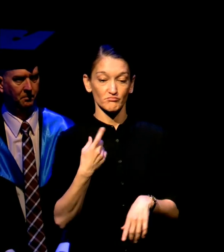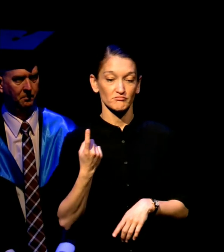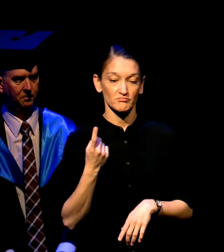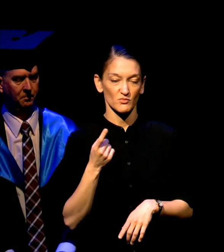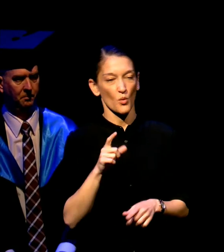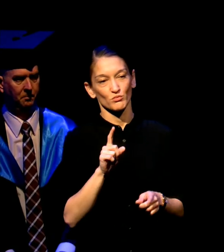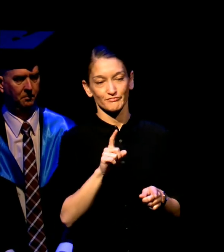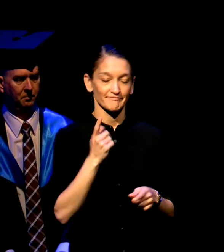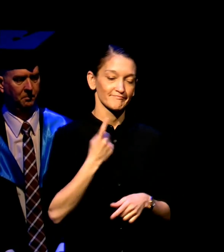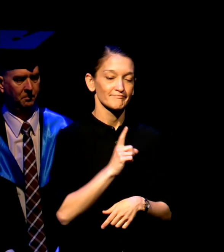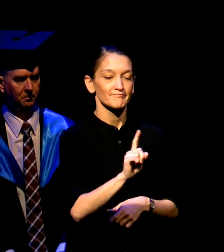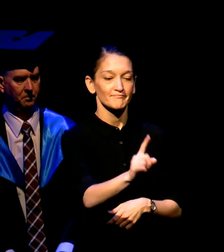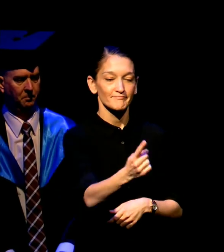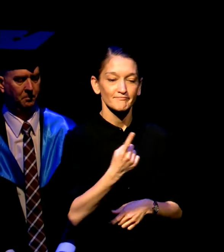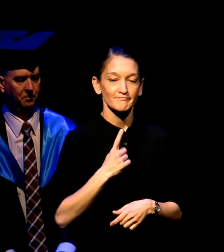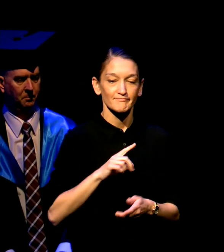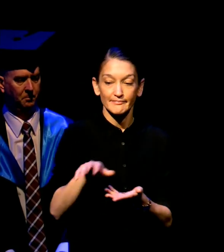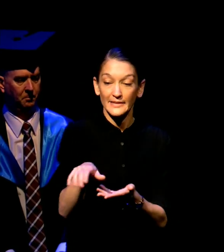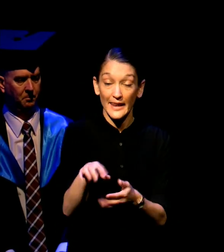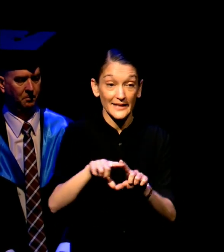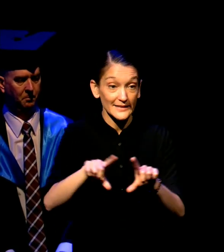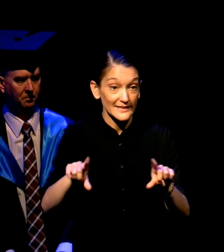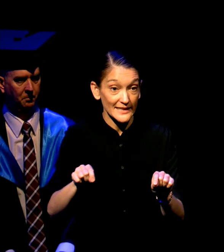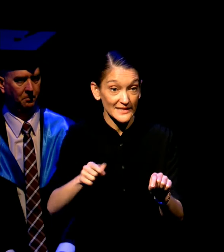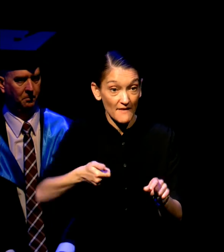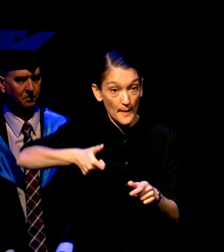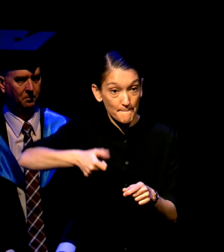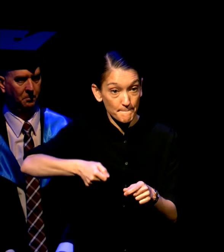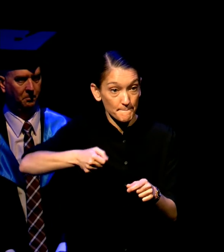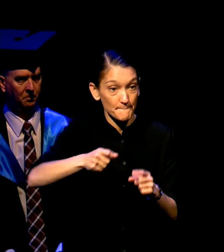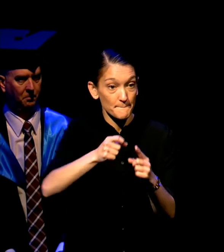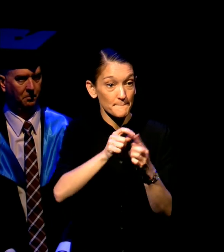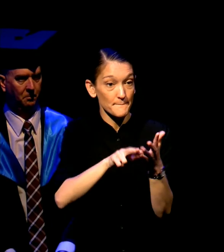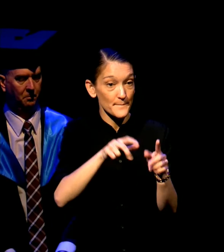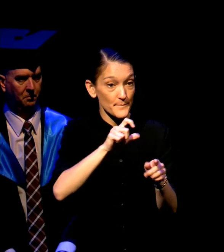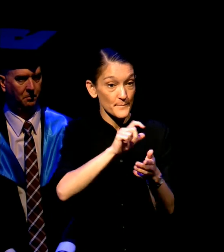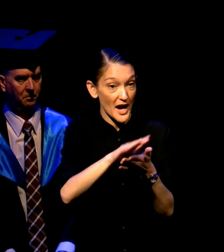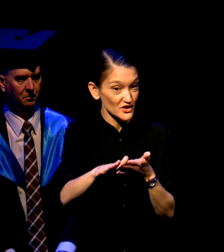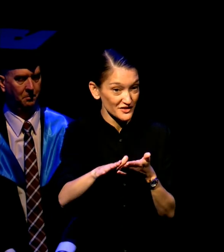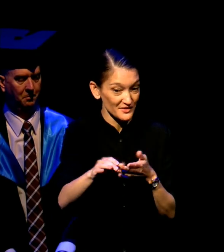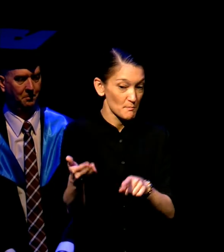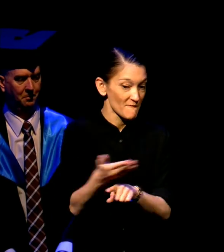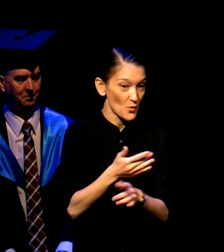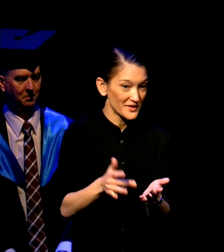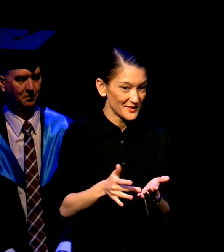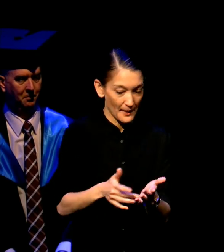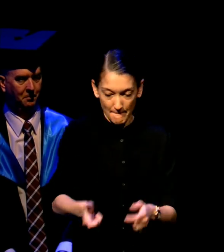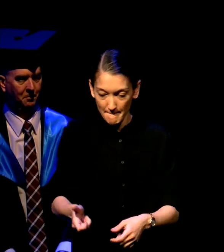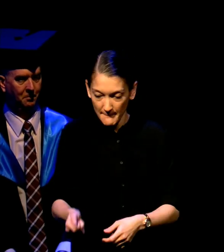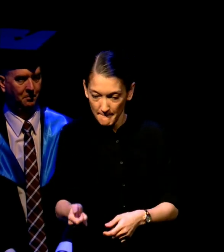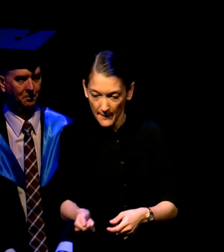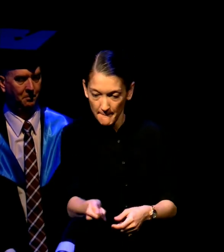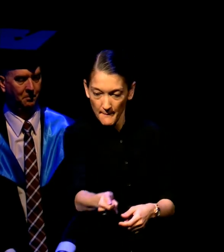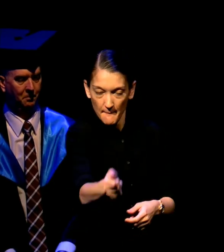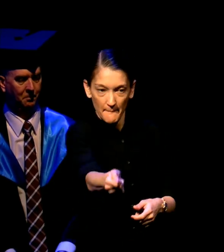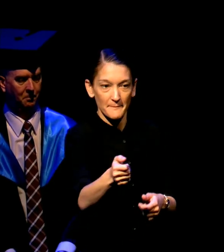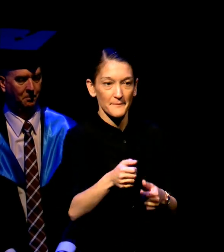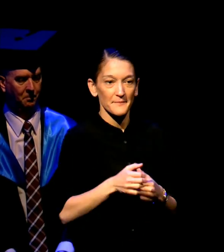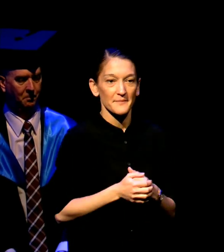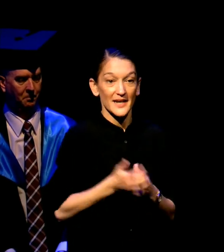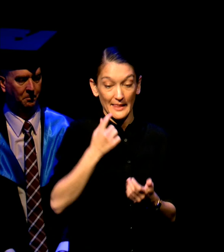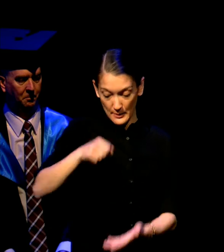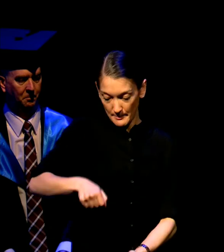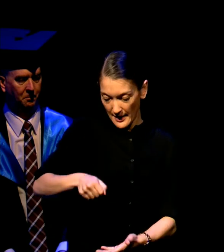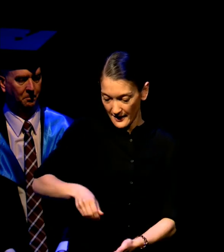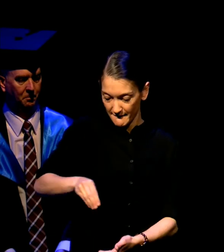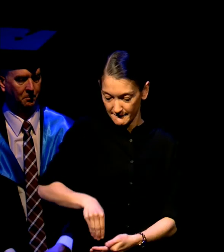down the tram, collect and sell tickets. I had a little punch to punch the paper tickets, of all things, a little bag which you'd